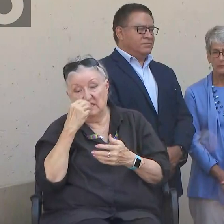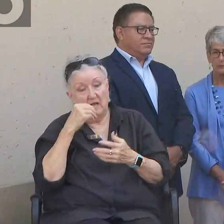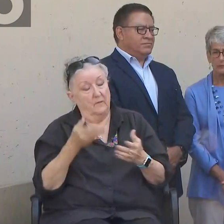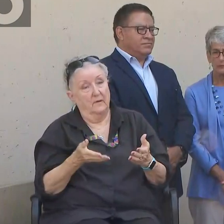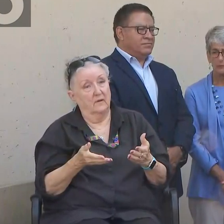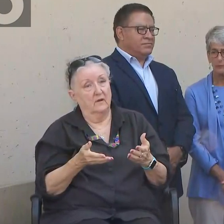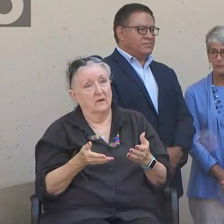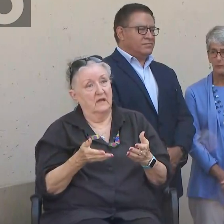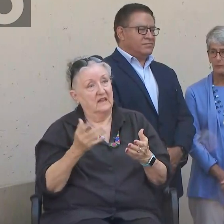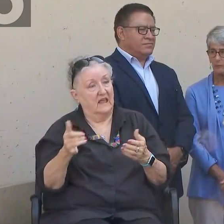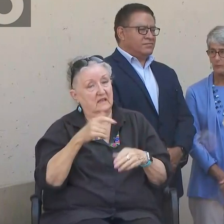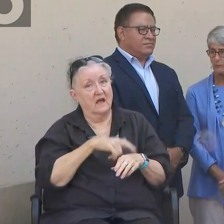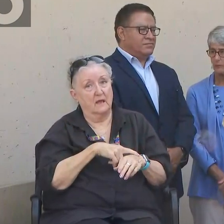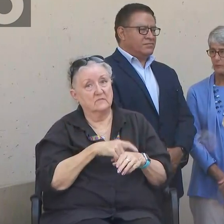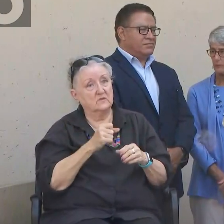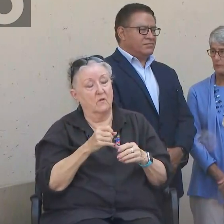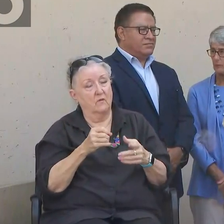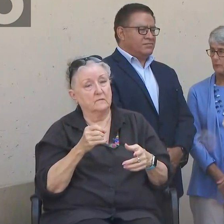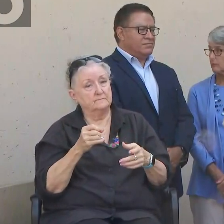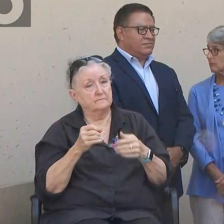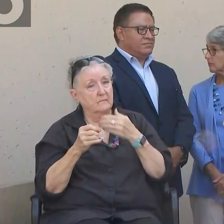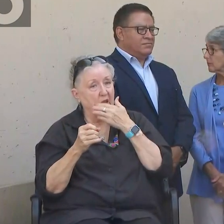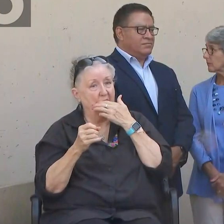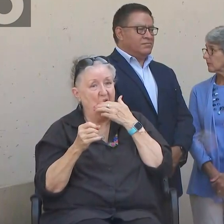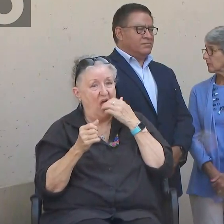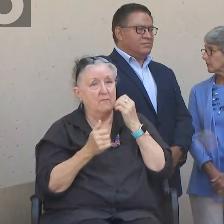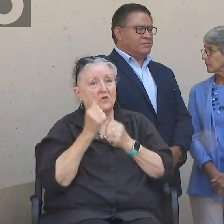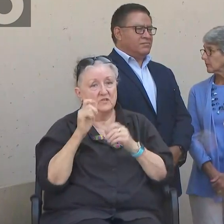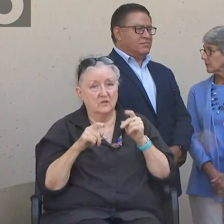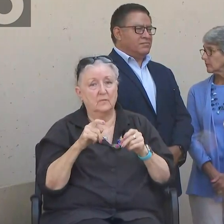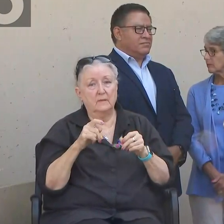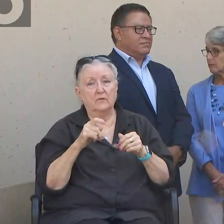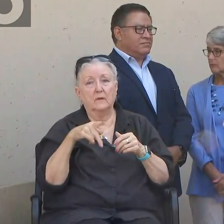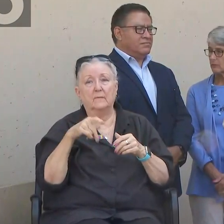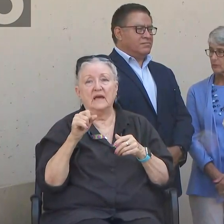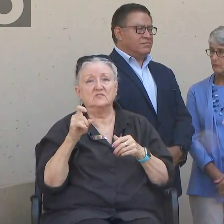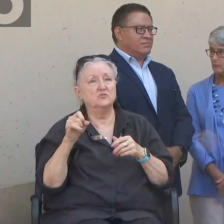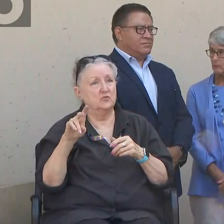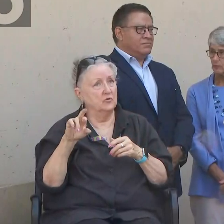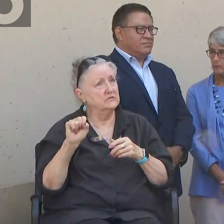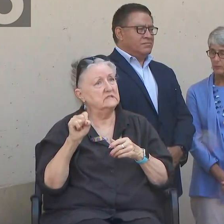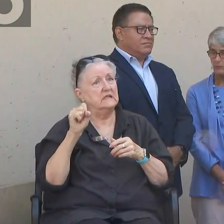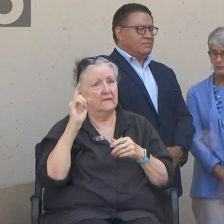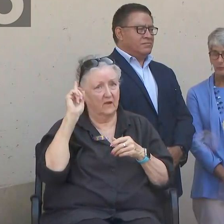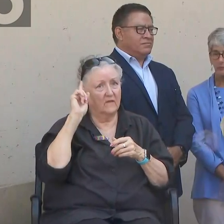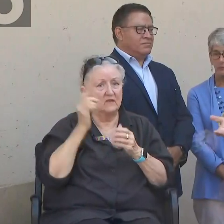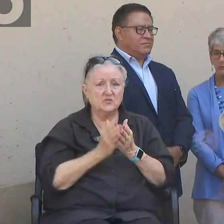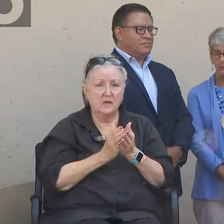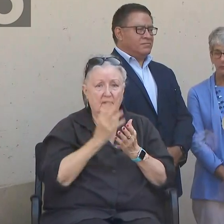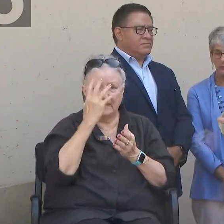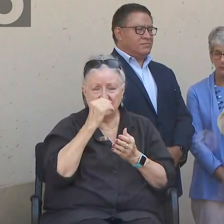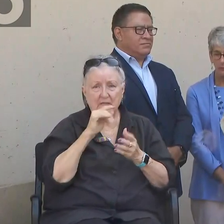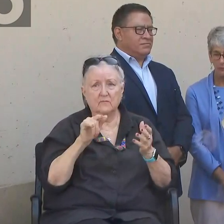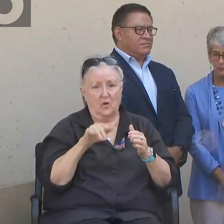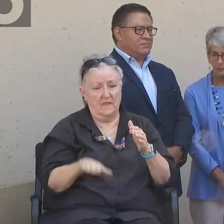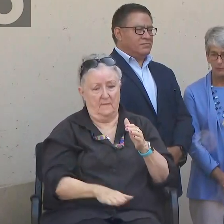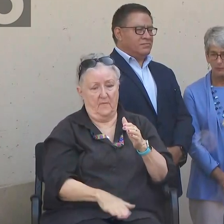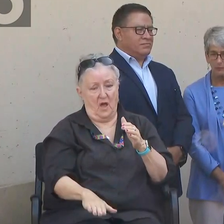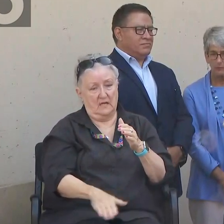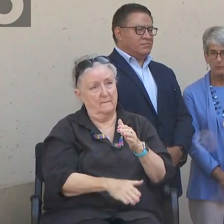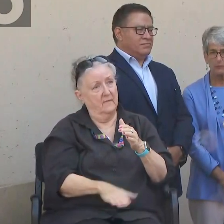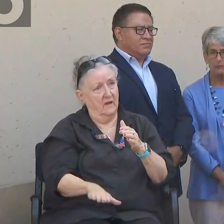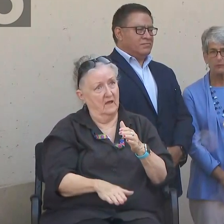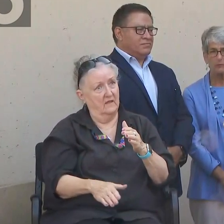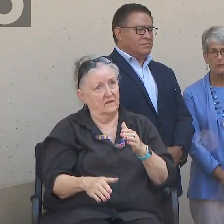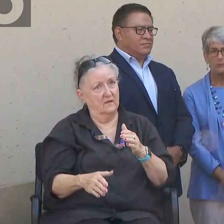asleep at this time. The majority of the people were the passengers on the ship, and the sleeping compartment was on the bottom deck of the ship.